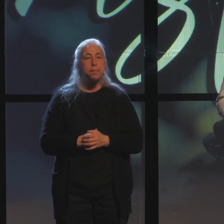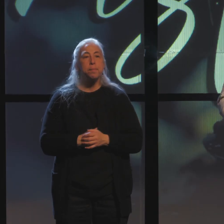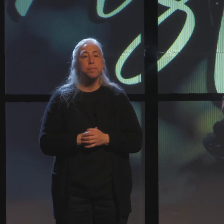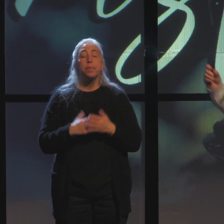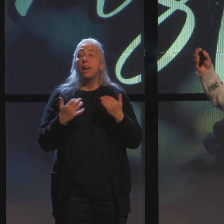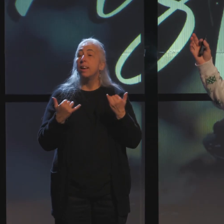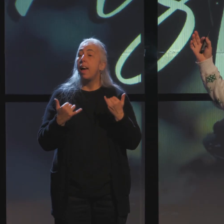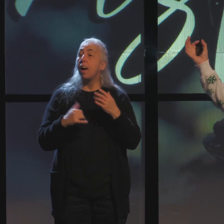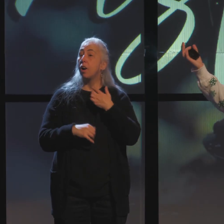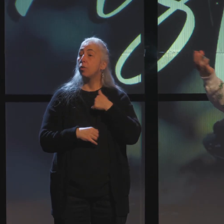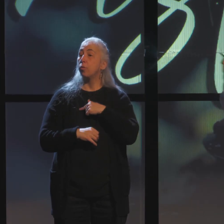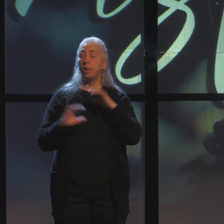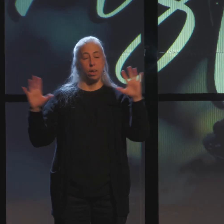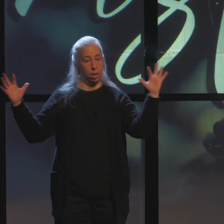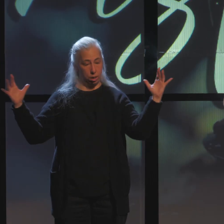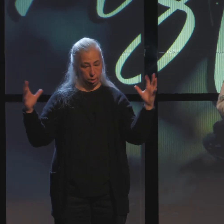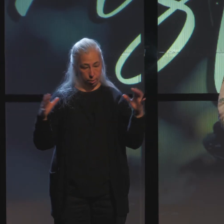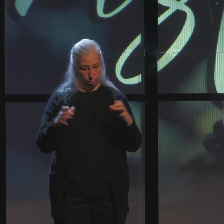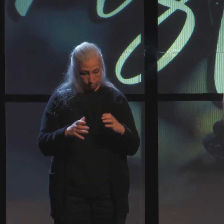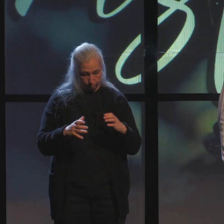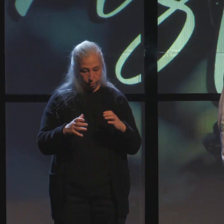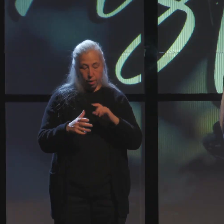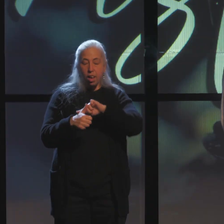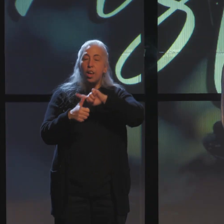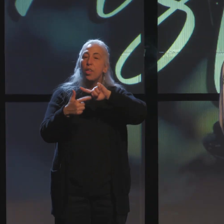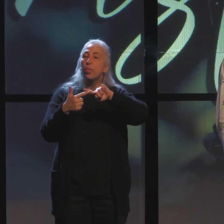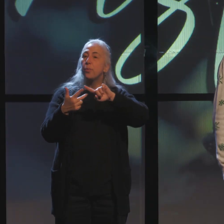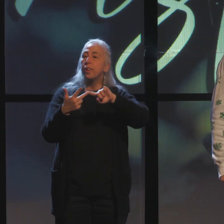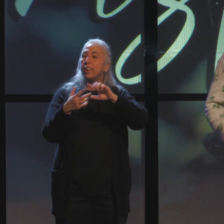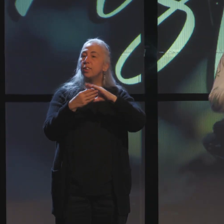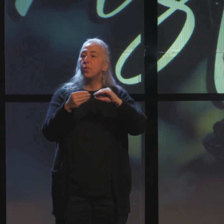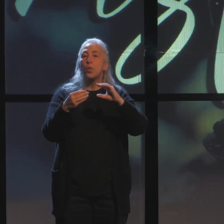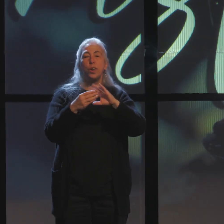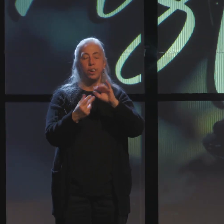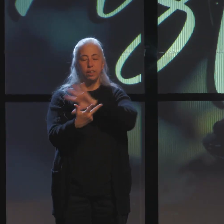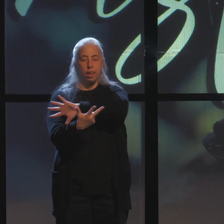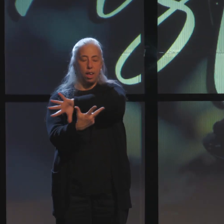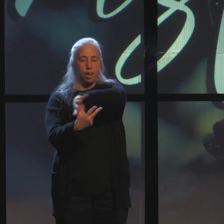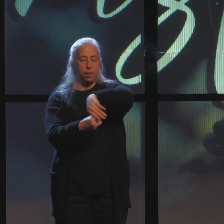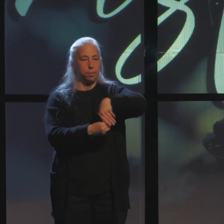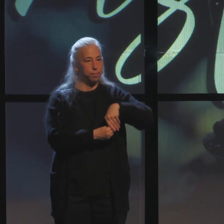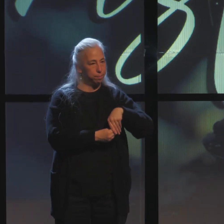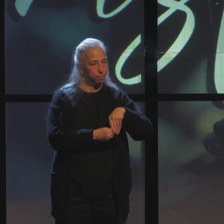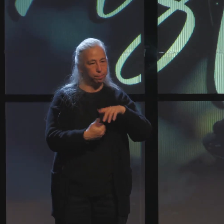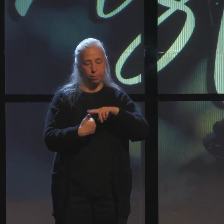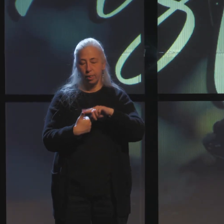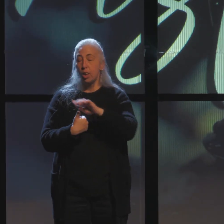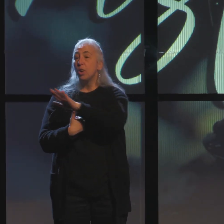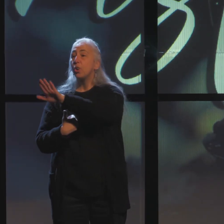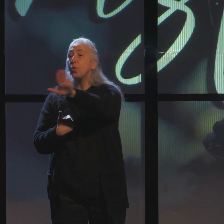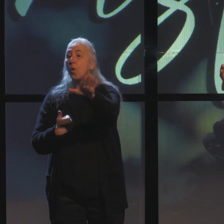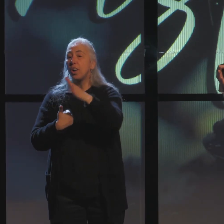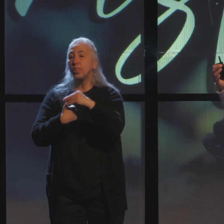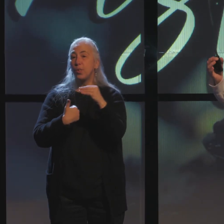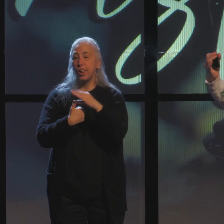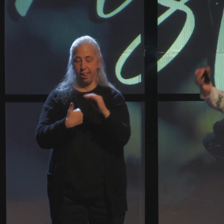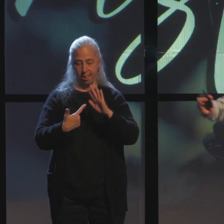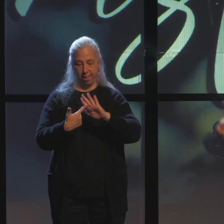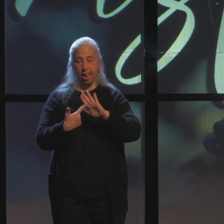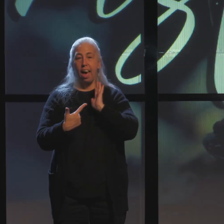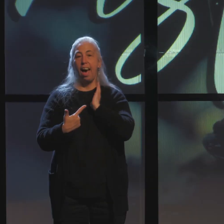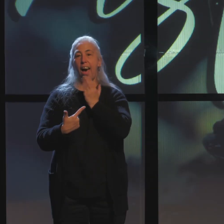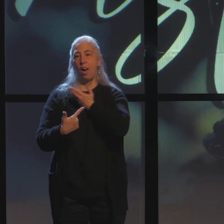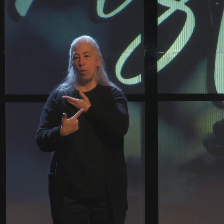space like this, we bring all three stories with us. You bring your story, I bring my story with its beauty and